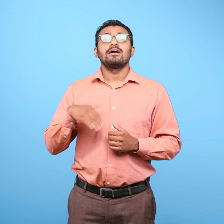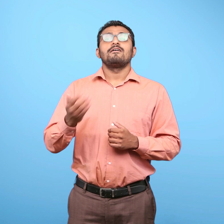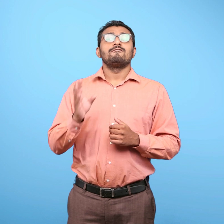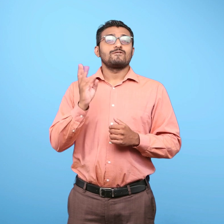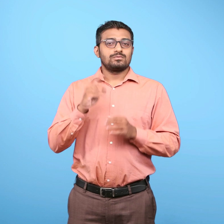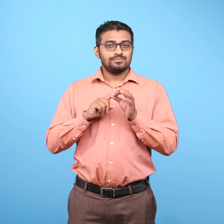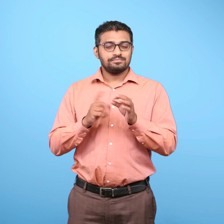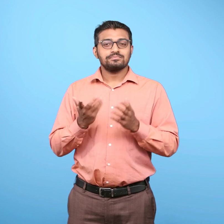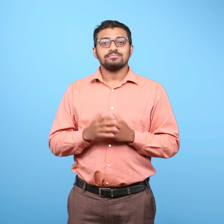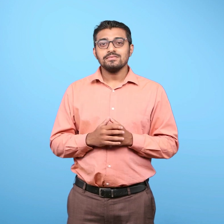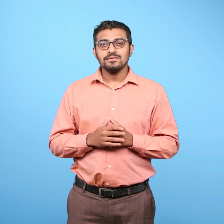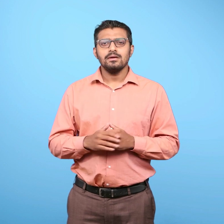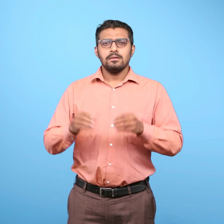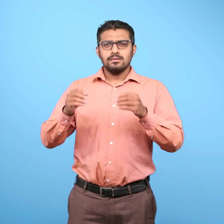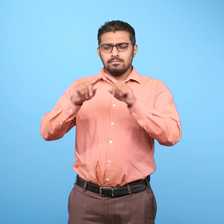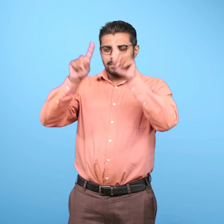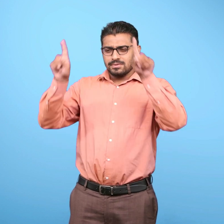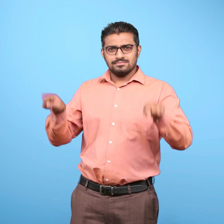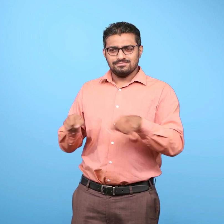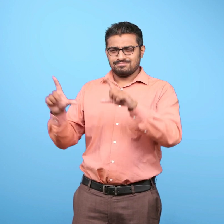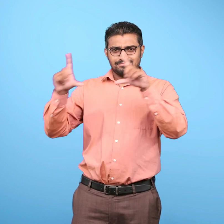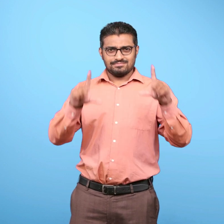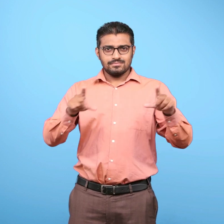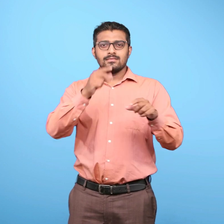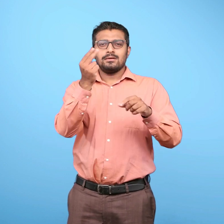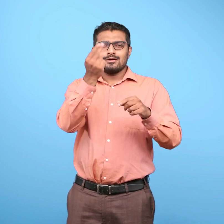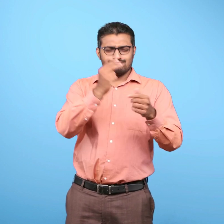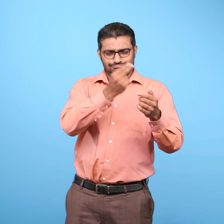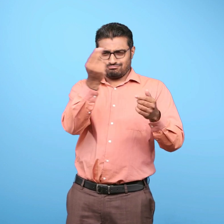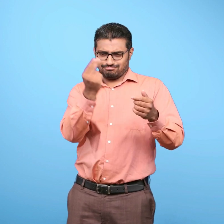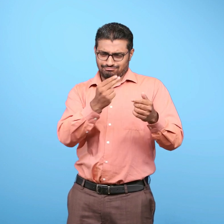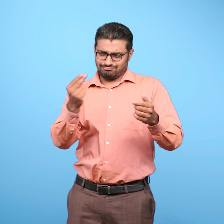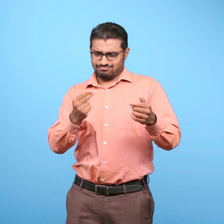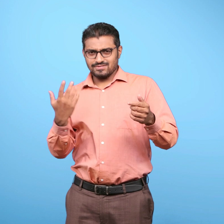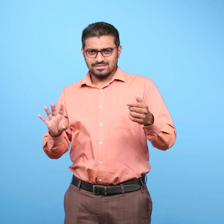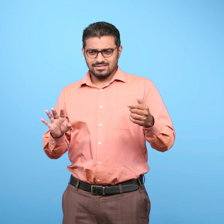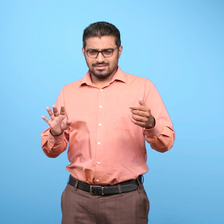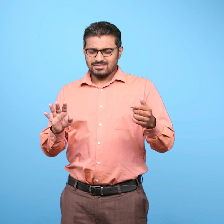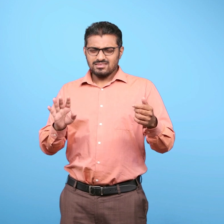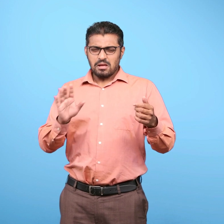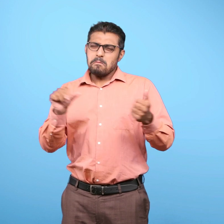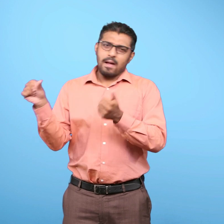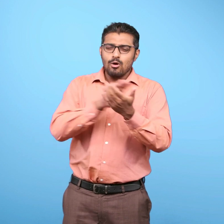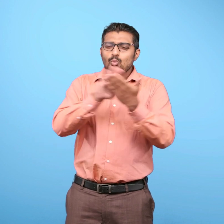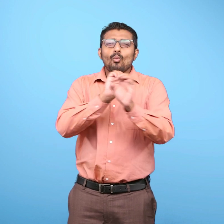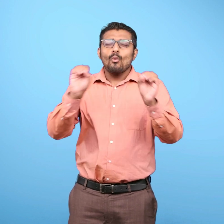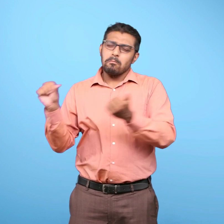4. A drawing sheet changes when you draw a picture on it. Can you reverse this